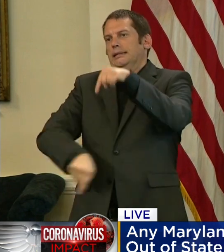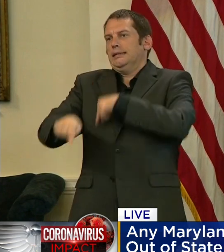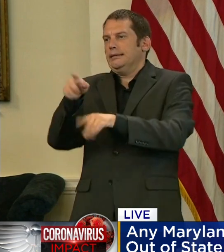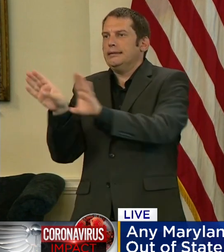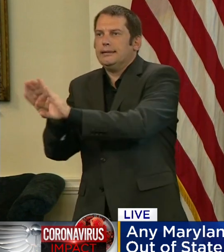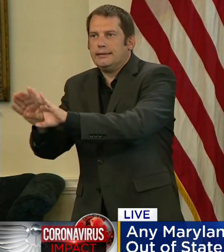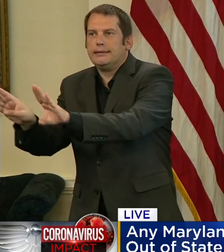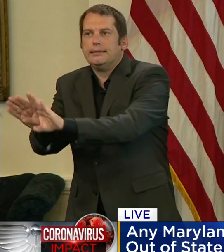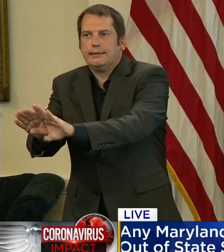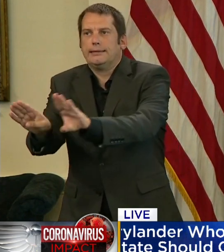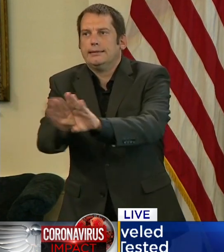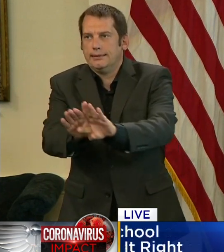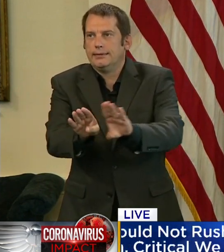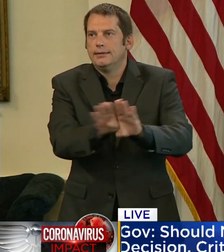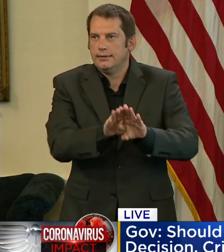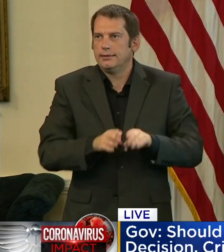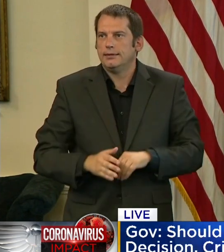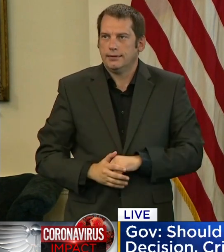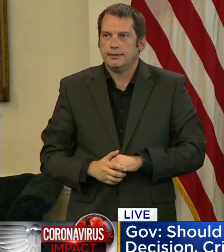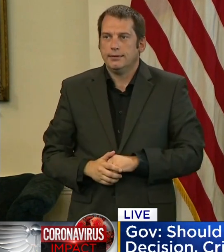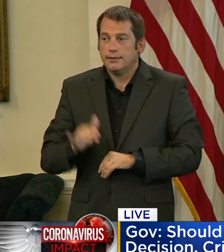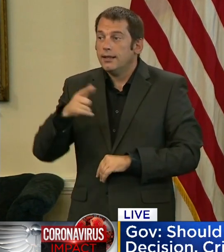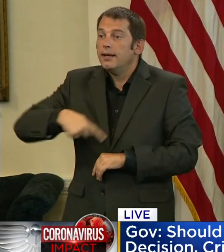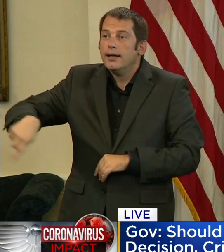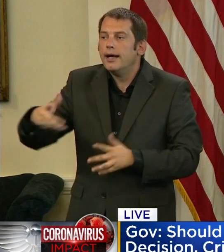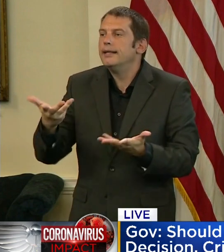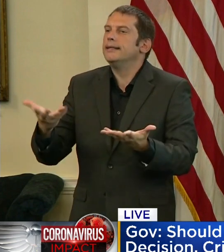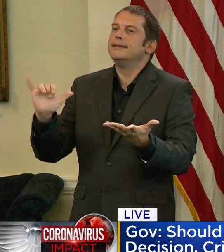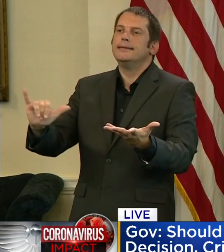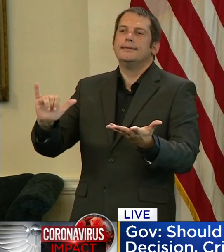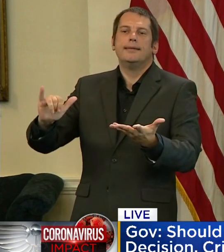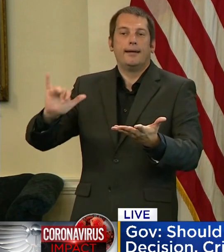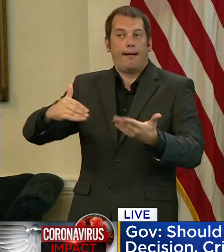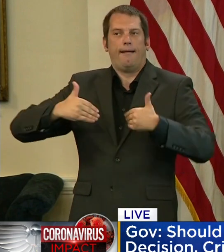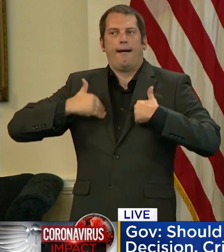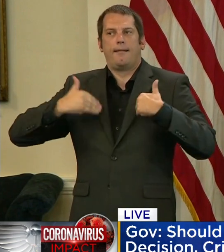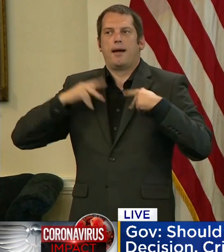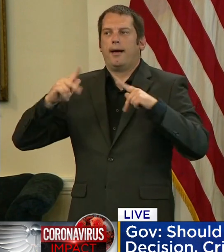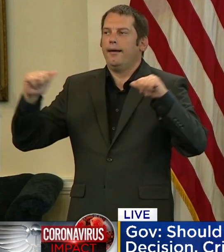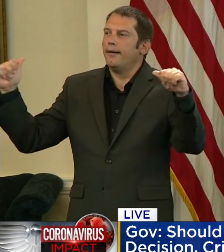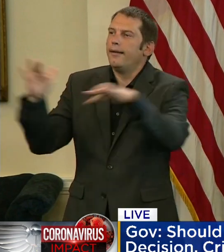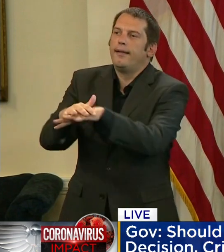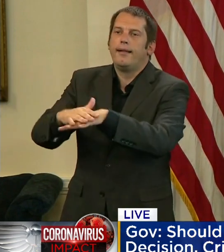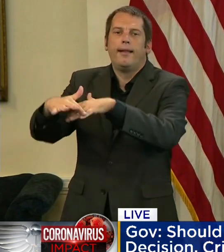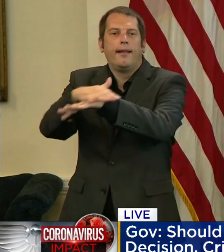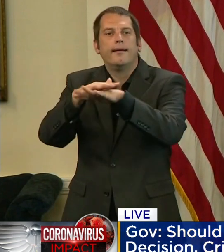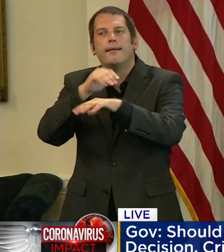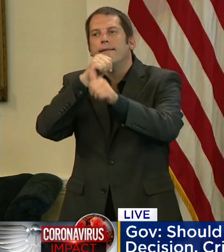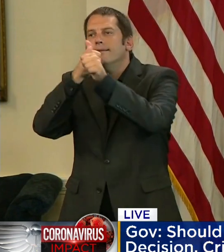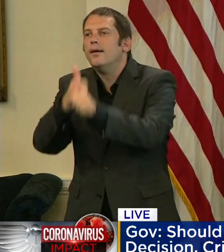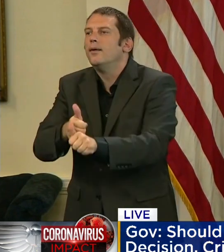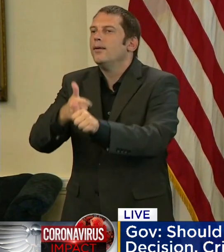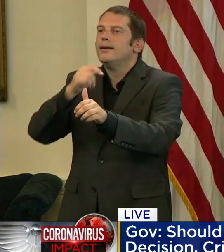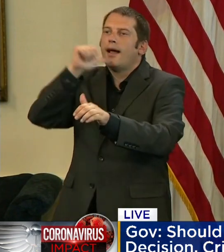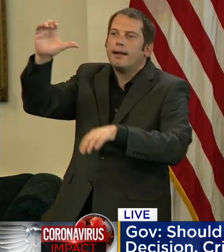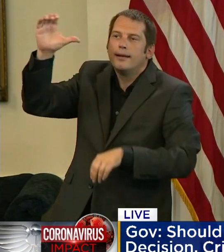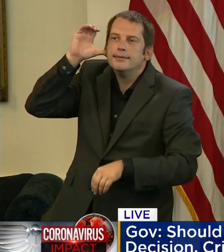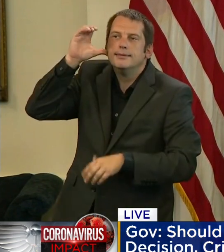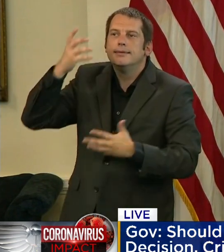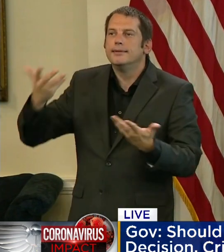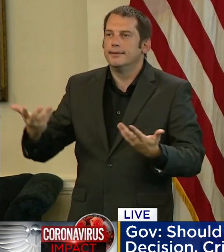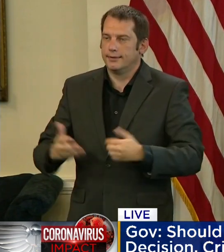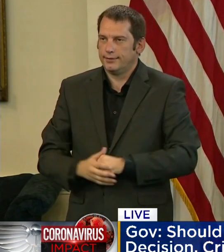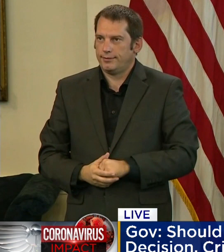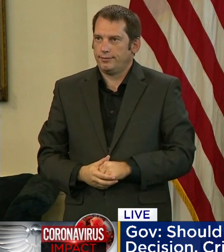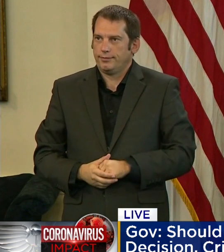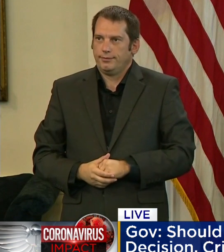same problems with the young people, and they all believe they have, through contact tracing, trace it back to bars. But they have hundreds and thousands of people jamming into these